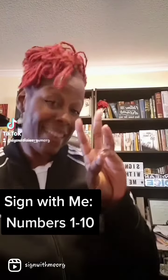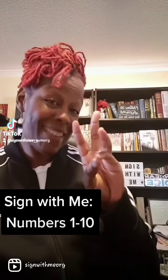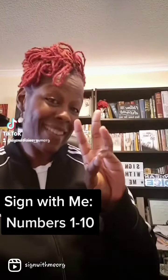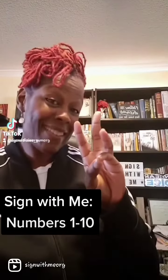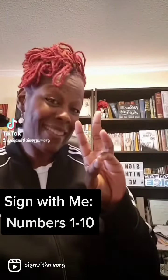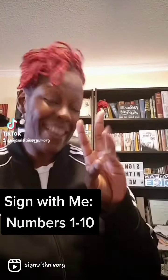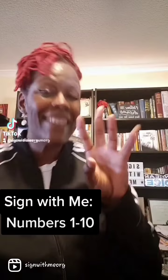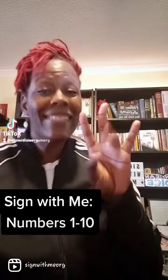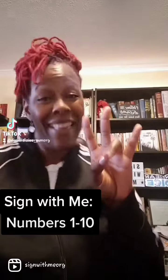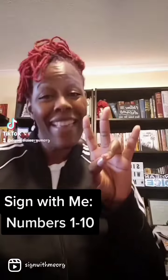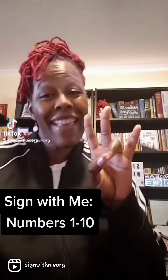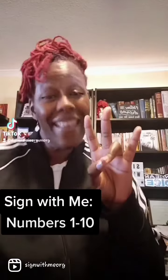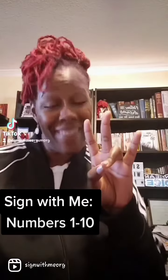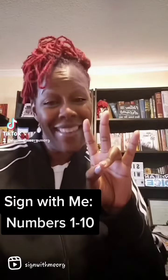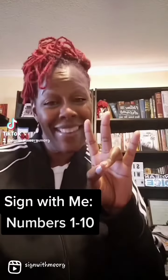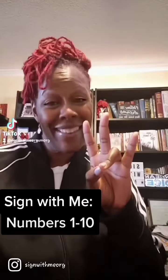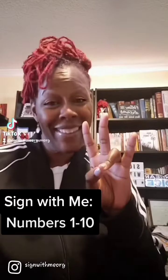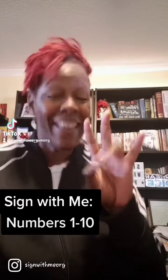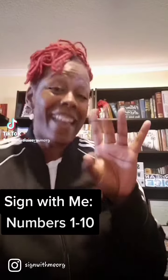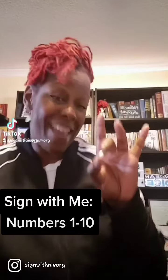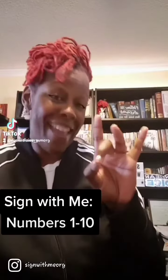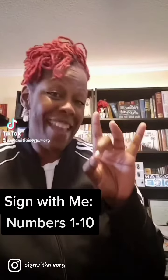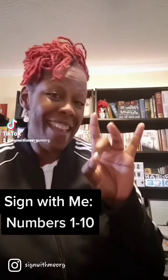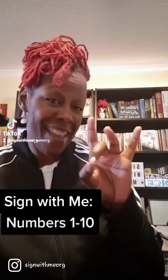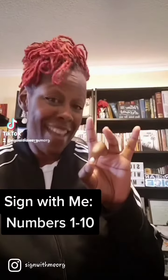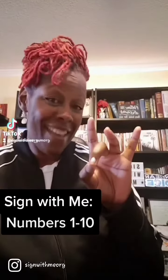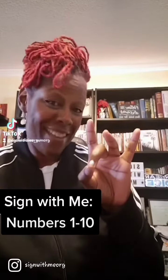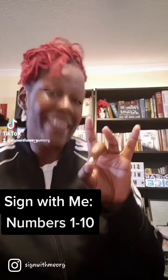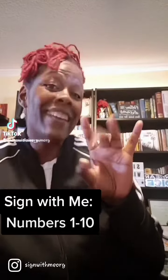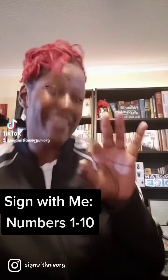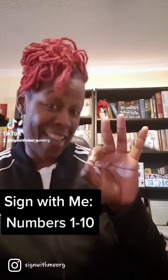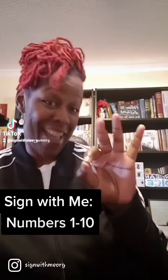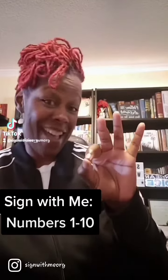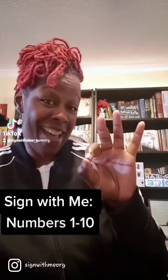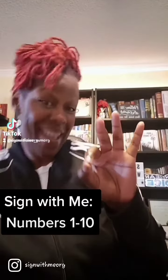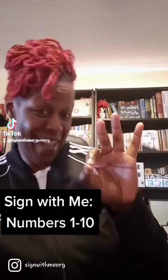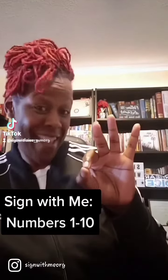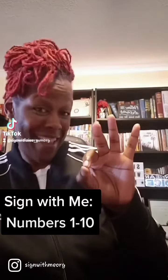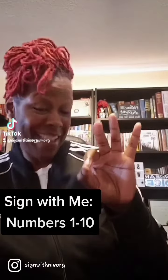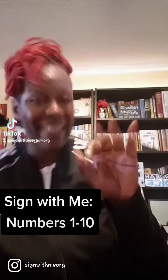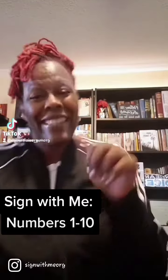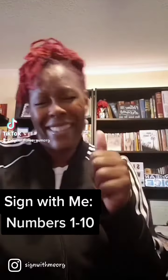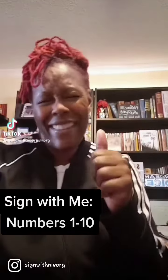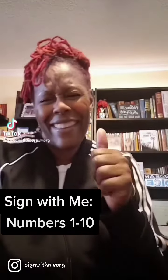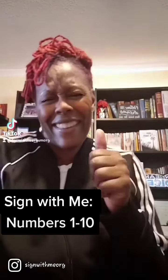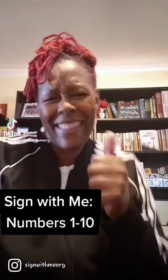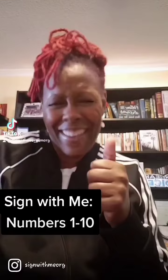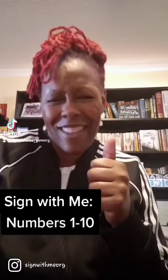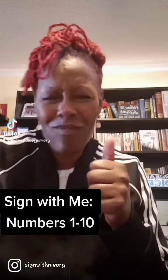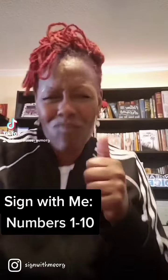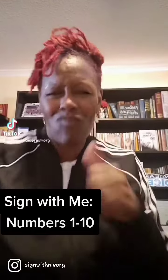six seven eight nine ten